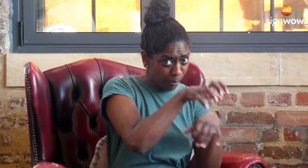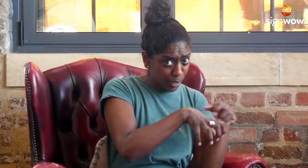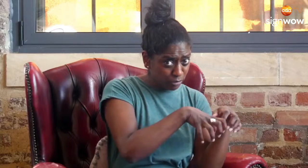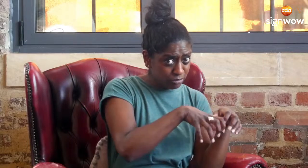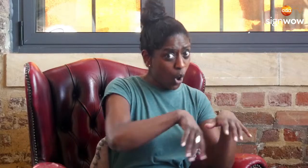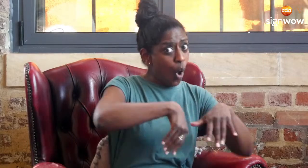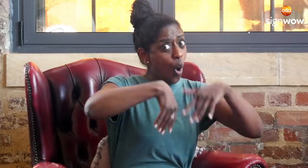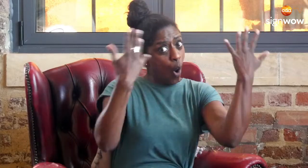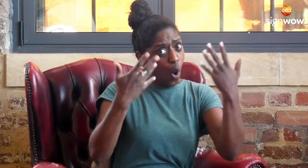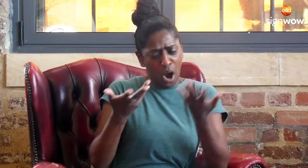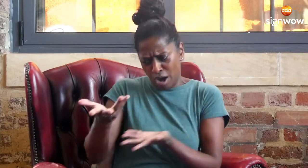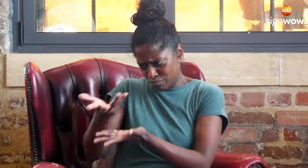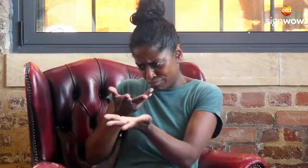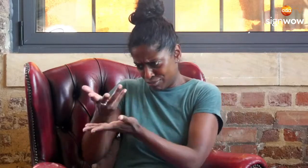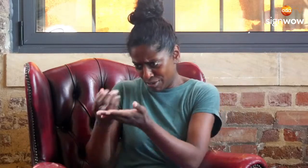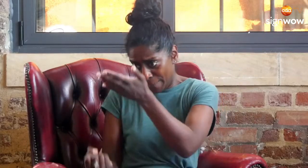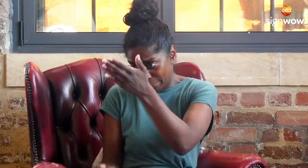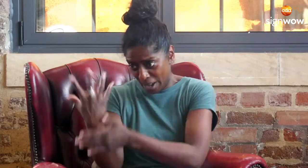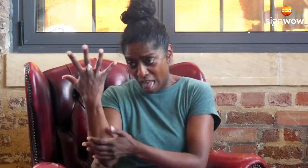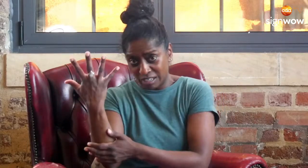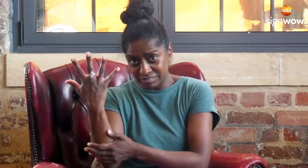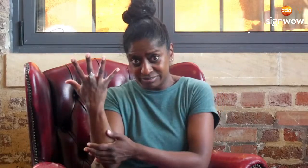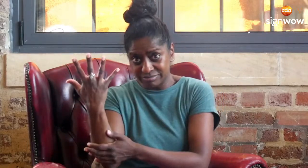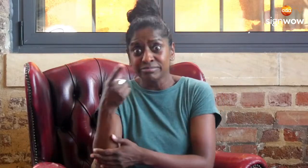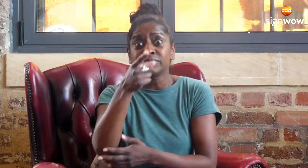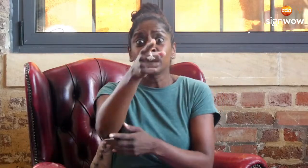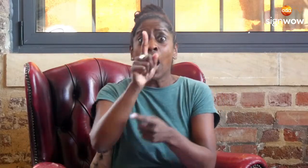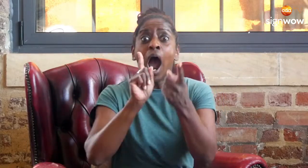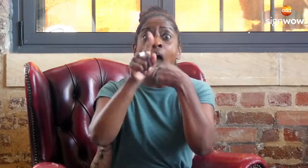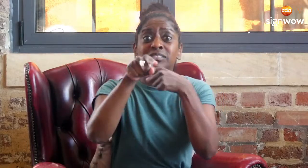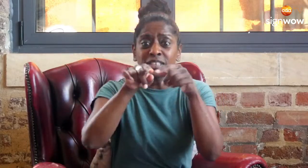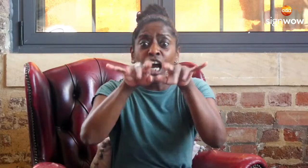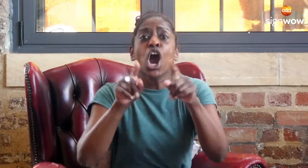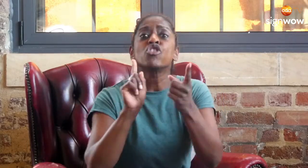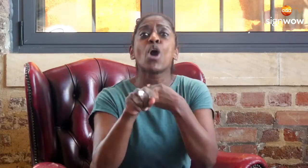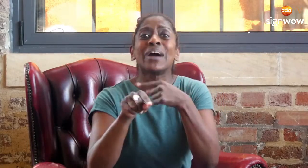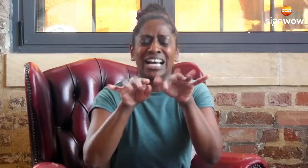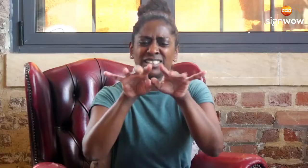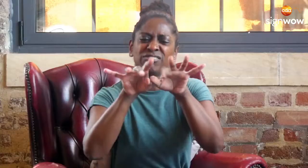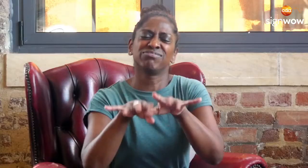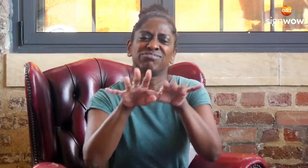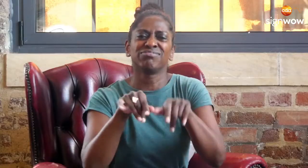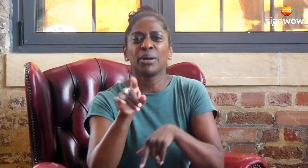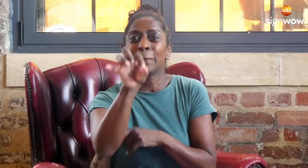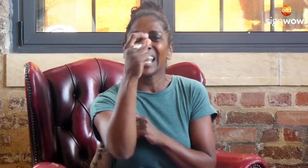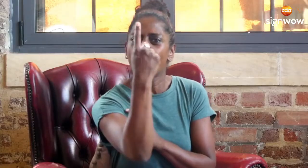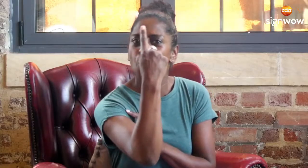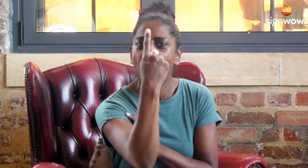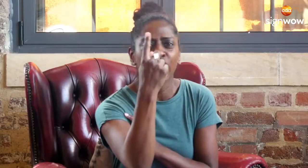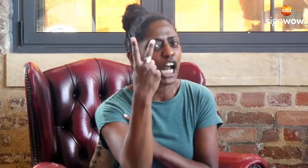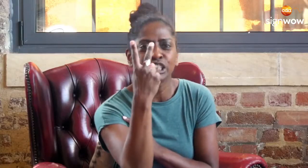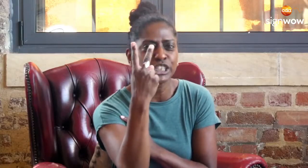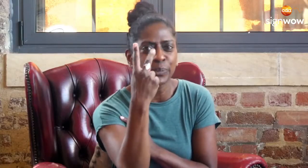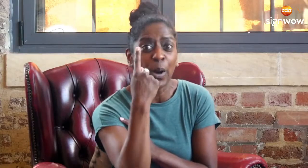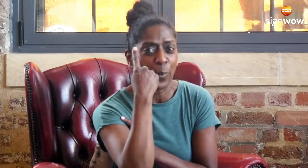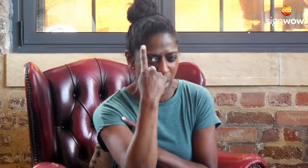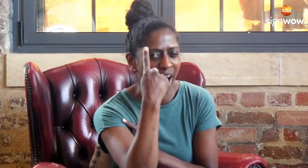I want you to have a think. Would you have a discussion with animals or plants? So remember, you can only pick